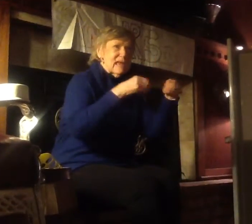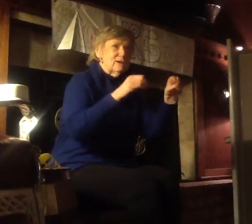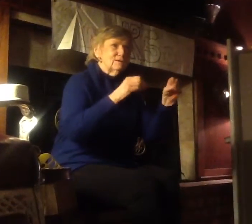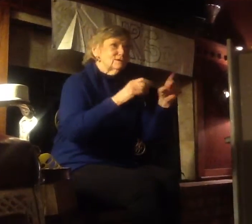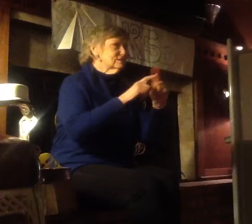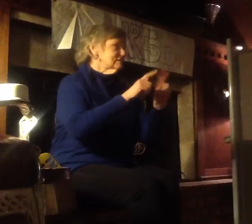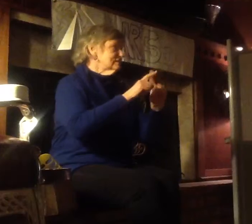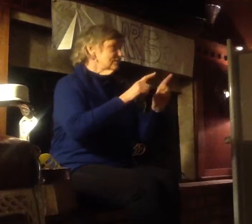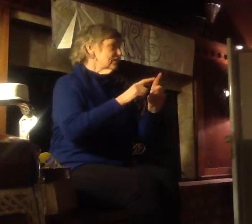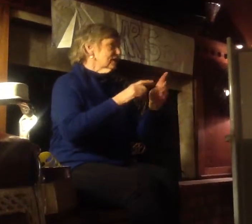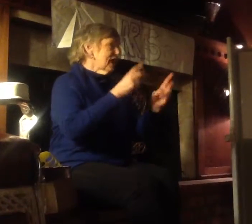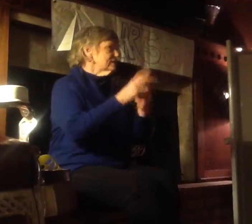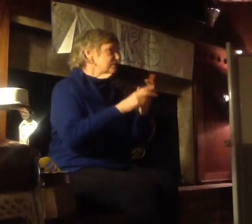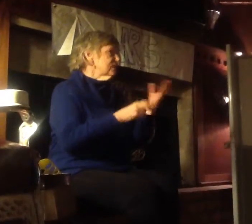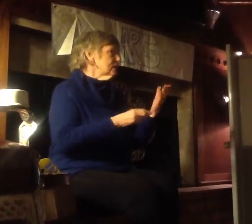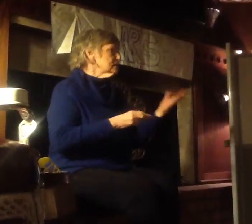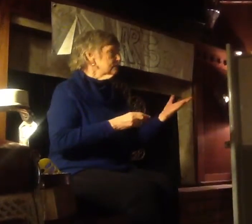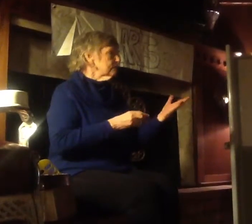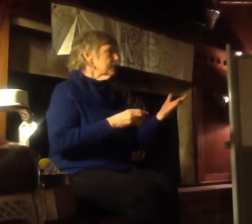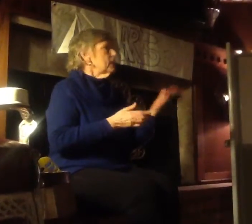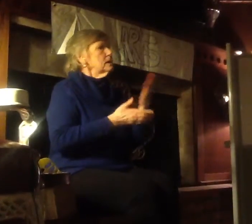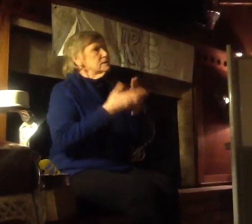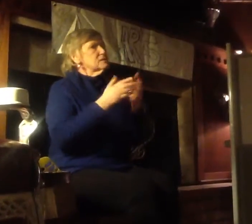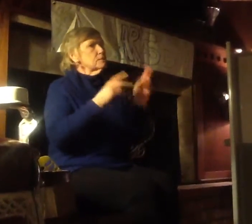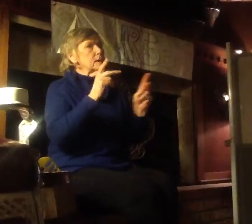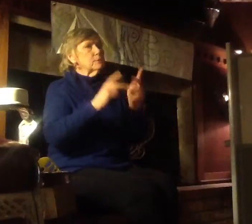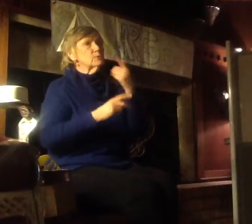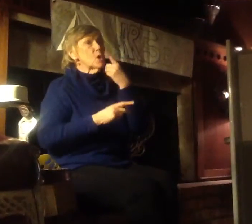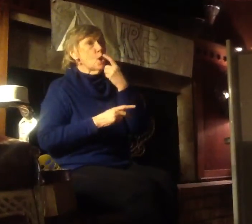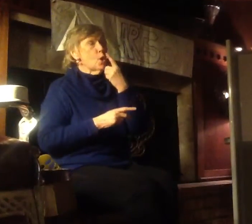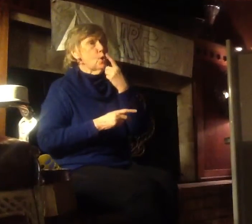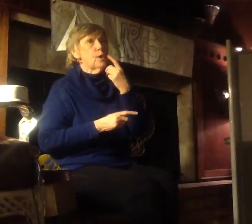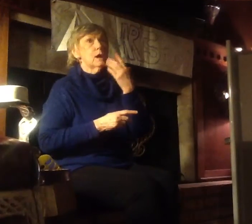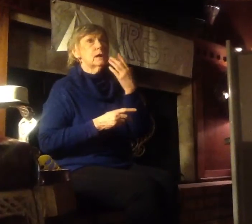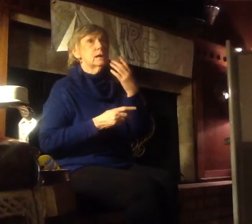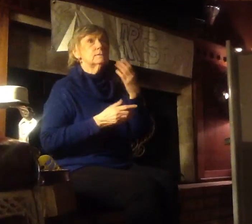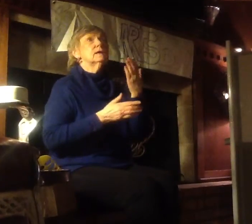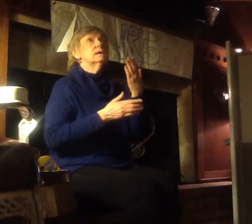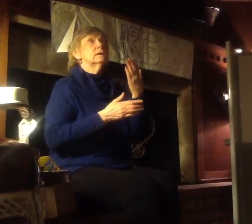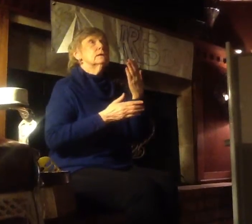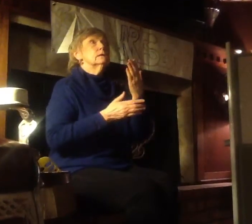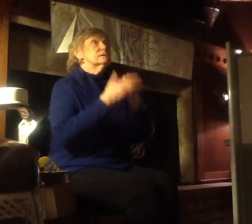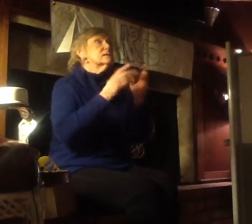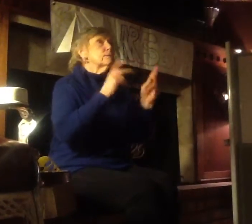bake sales, different kinds of things. Some people